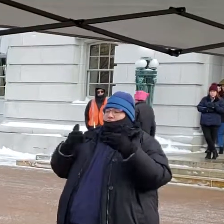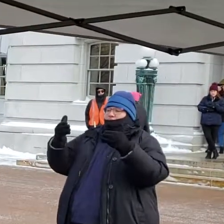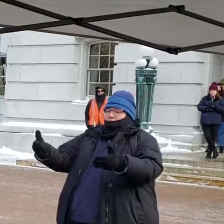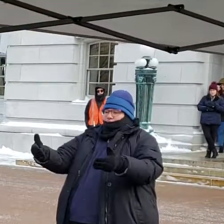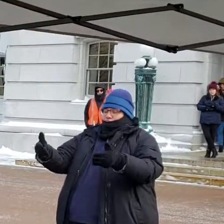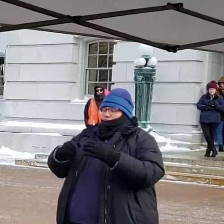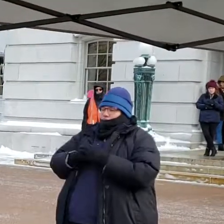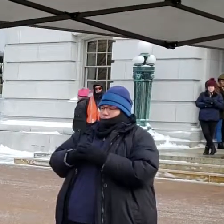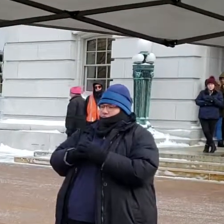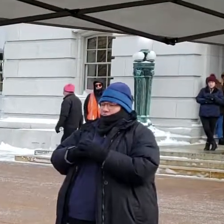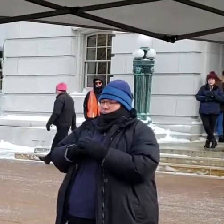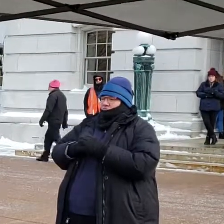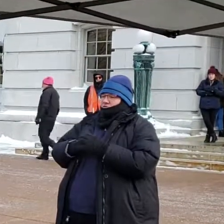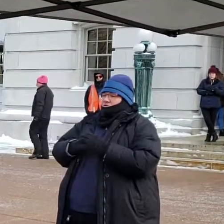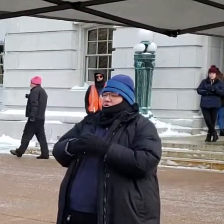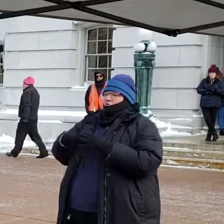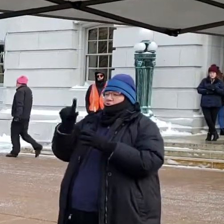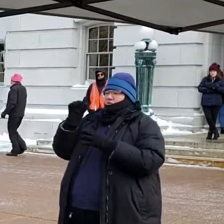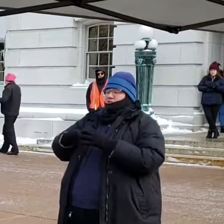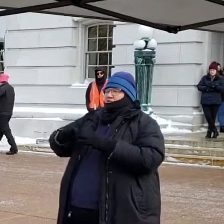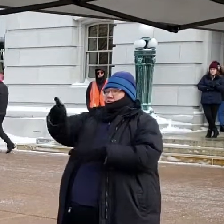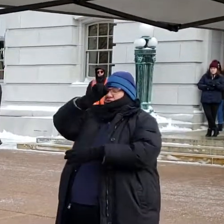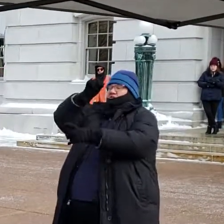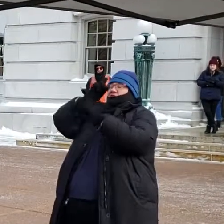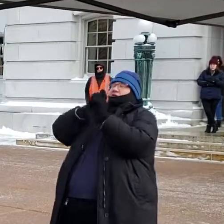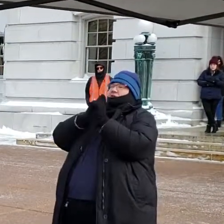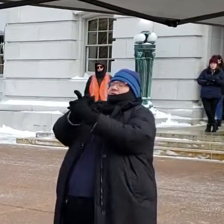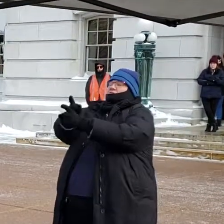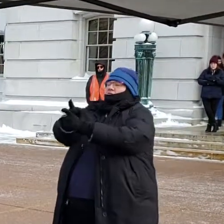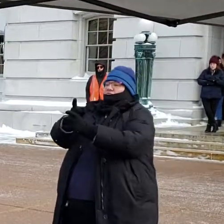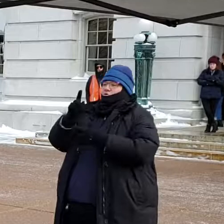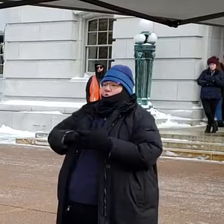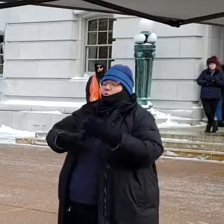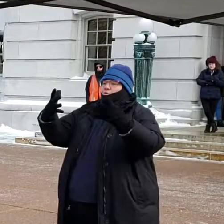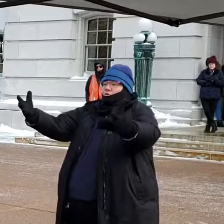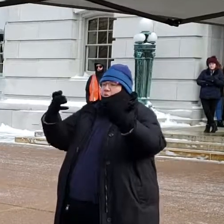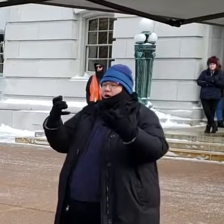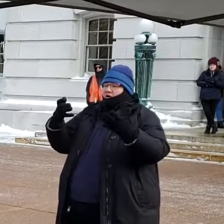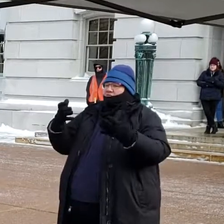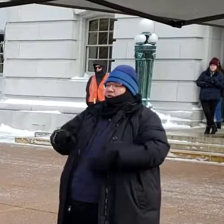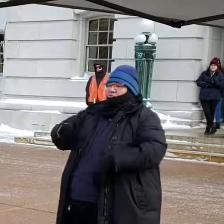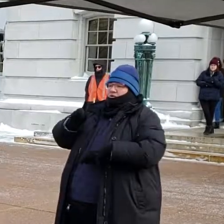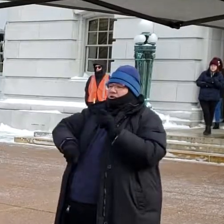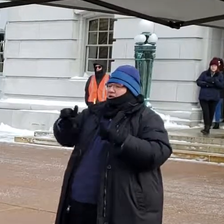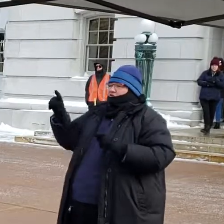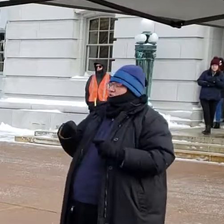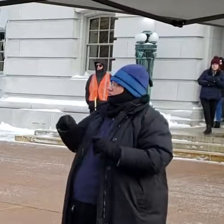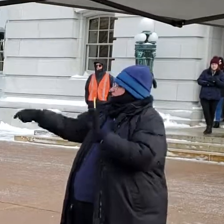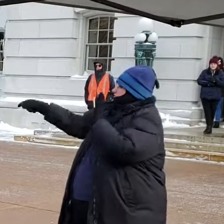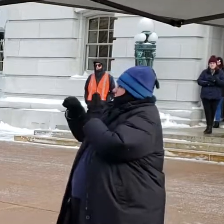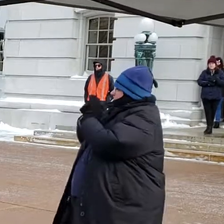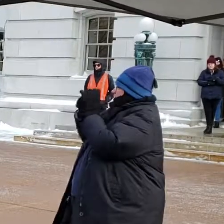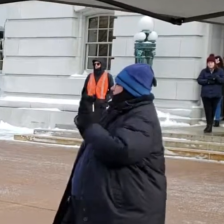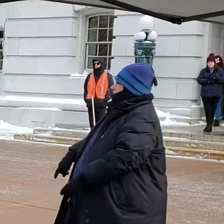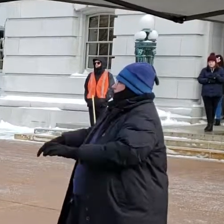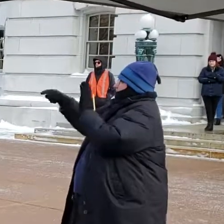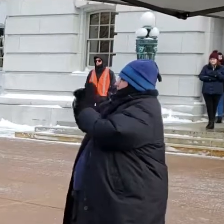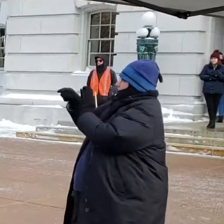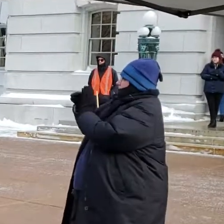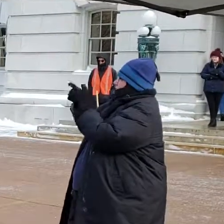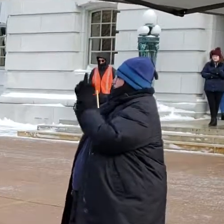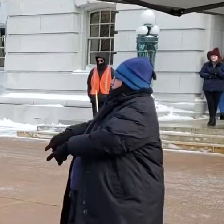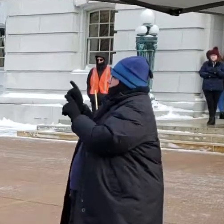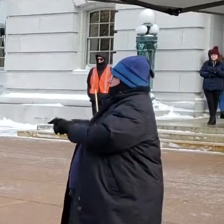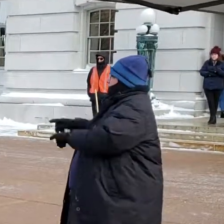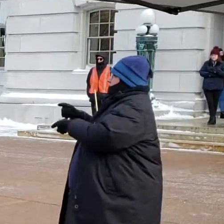the best defense is a good offense. So let's fight for our demands by continuing to organize in our workplaces against